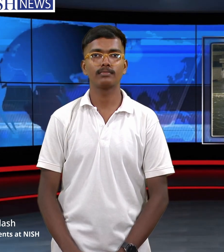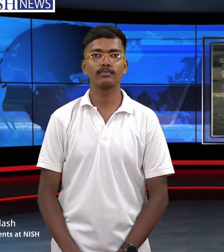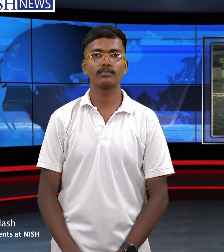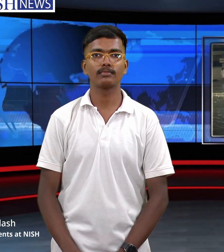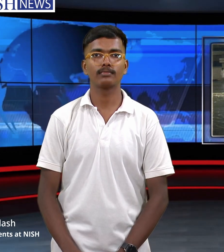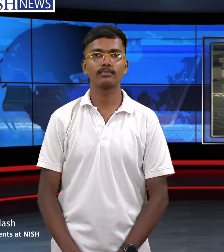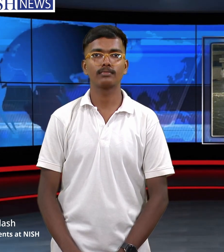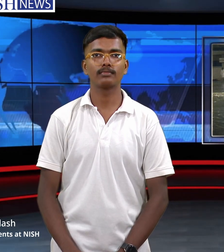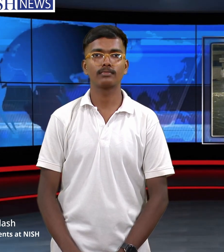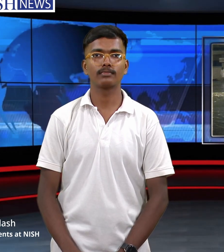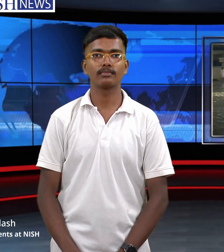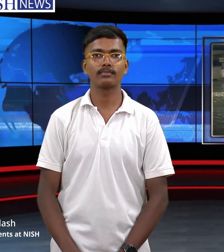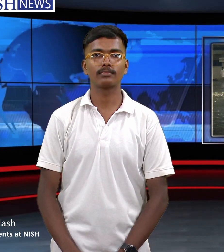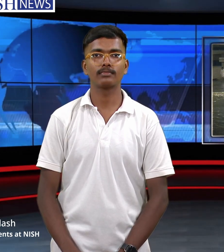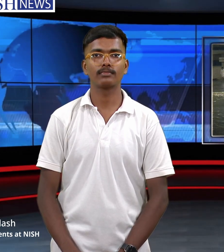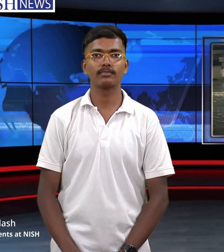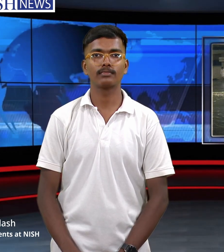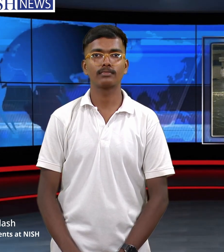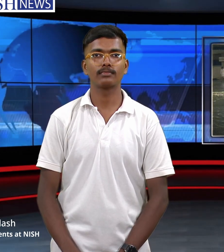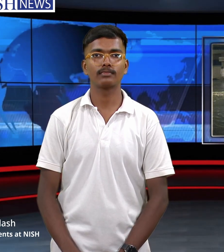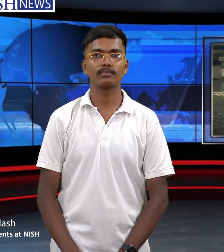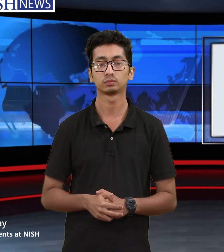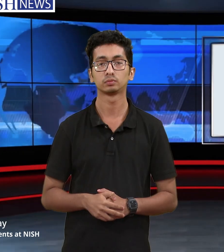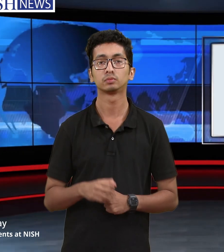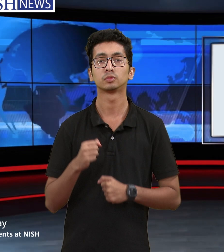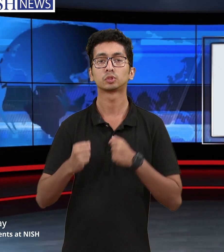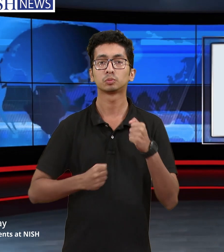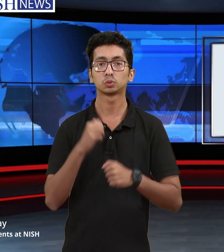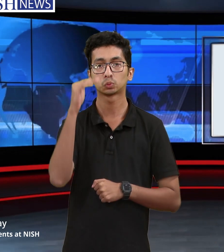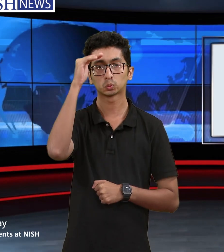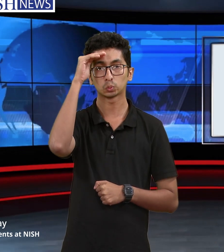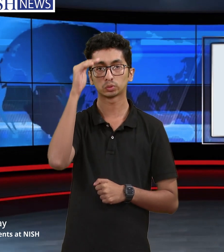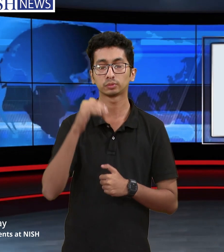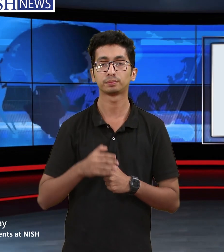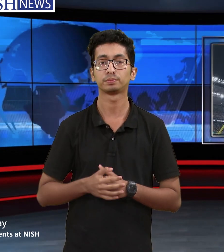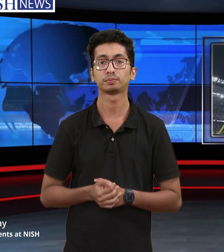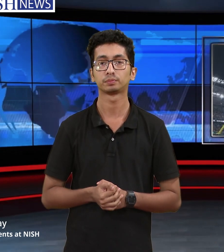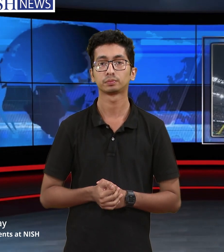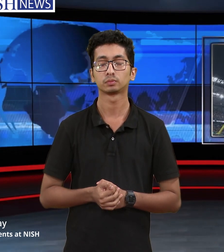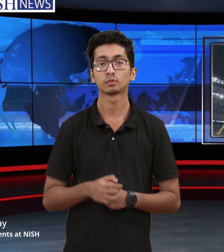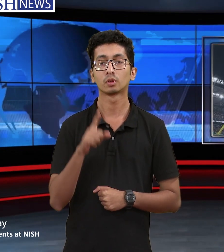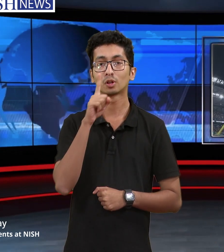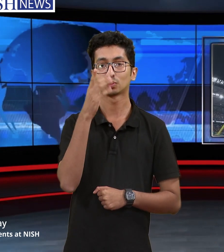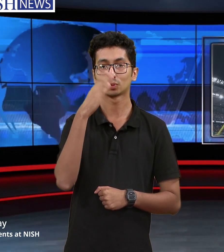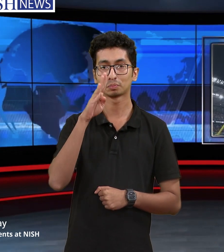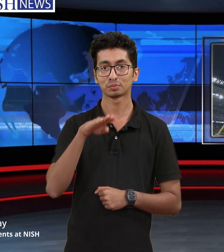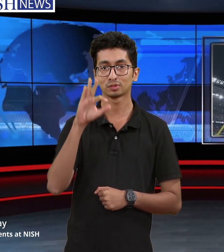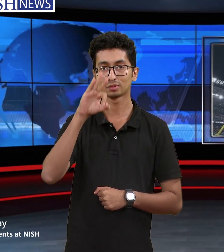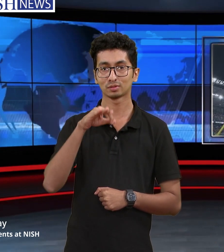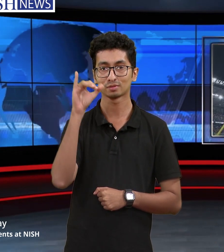cancelled because of adverse weather conditions. Over to sports news. Lithuanian discus thrower Mykolas Alekna broke